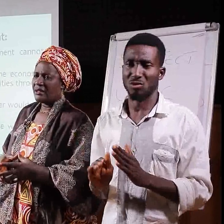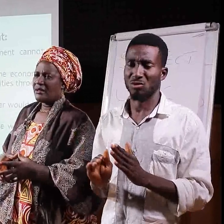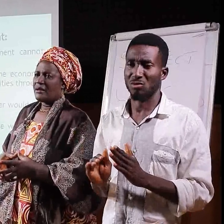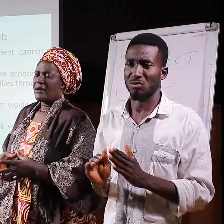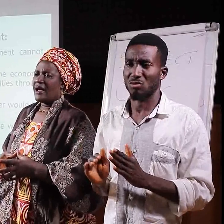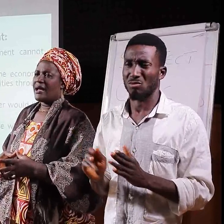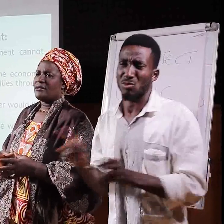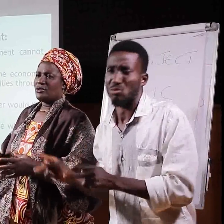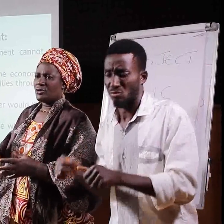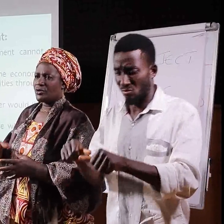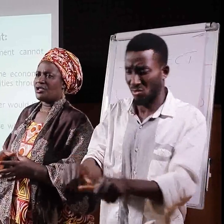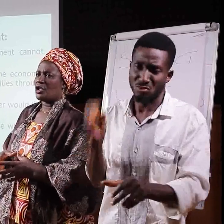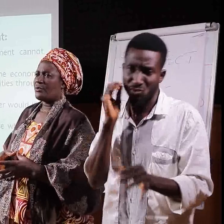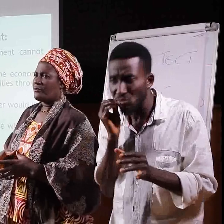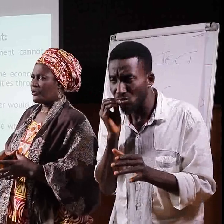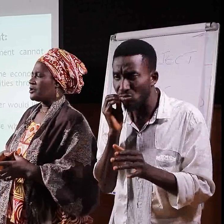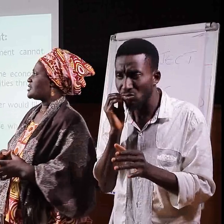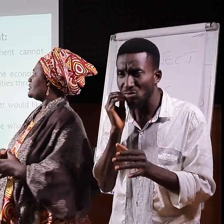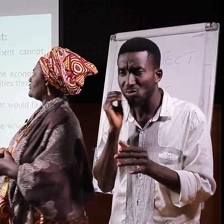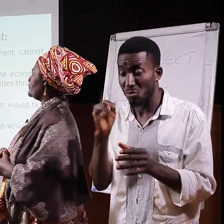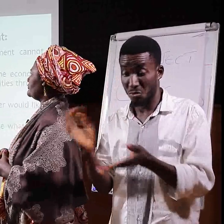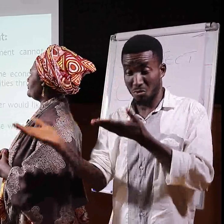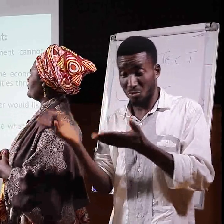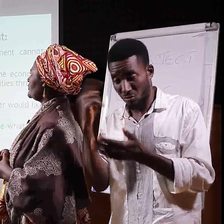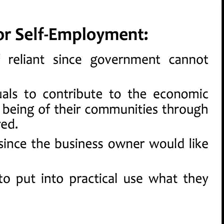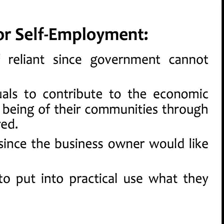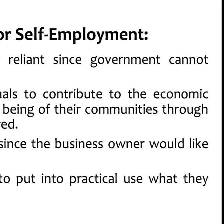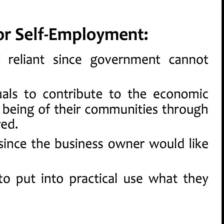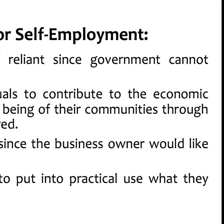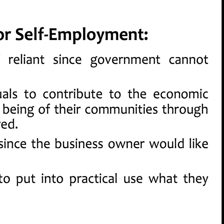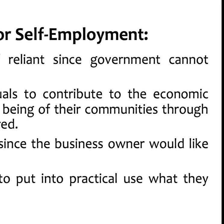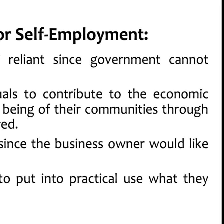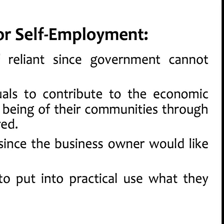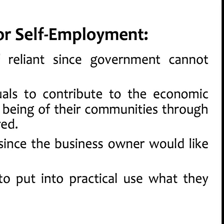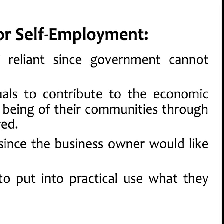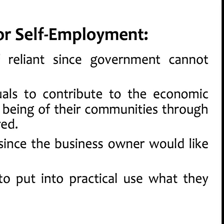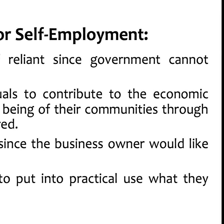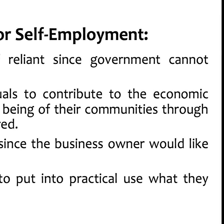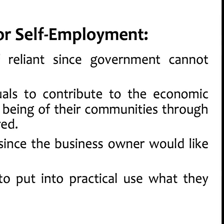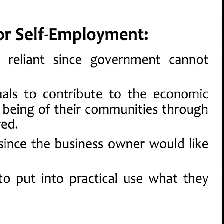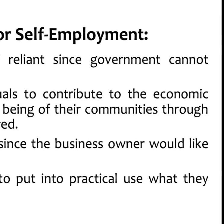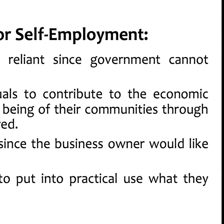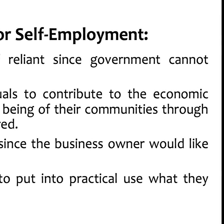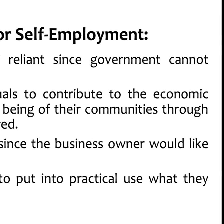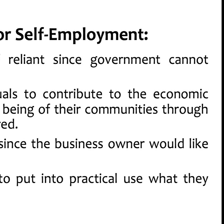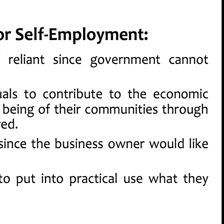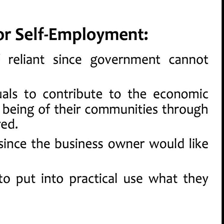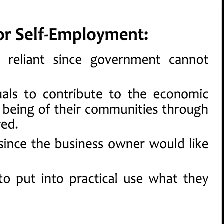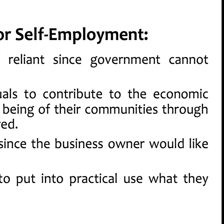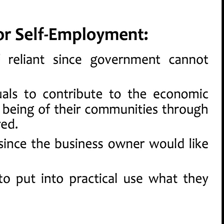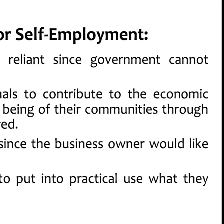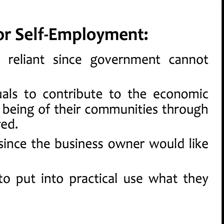government and to create job for yourself. Then number 2 is it